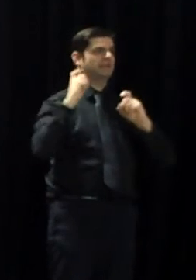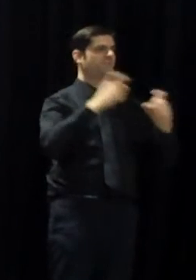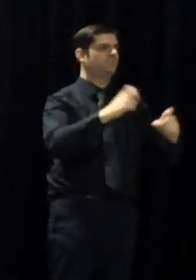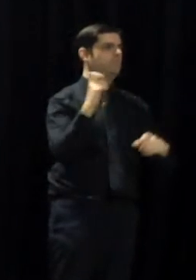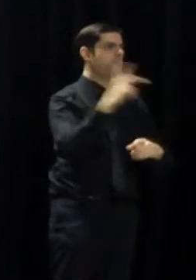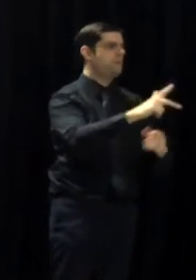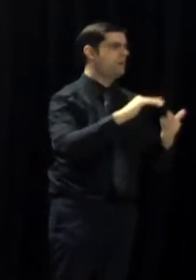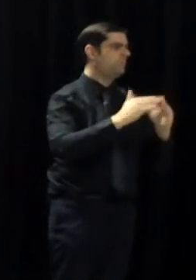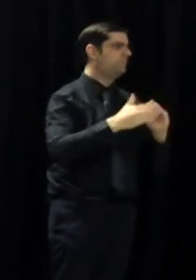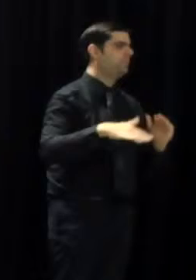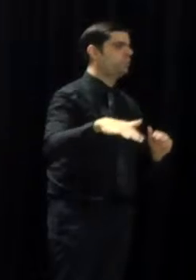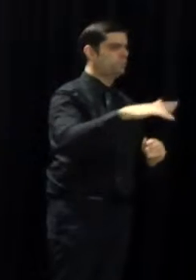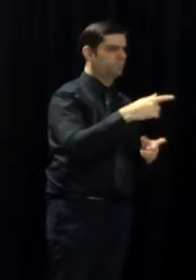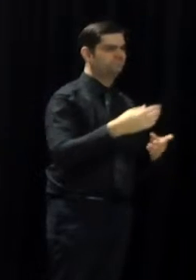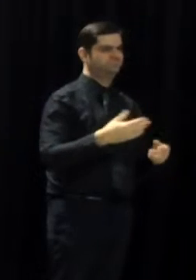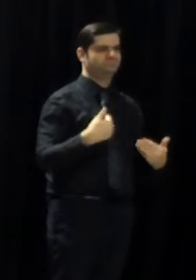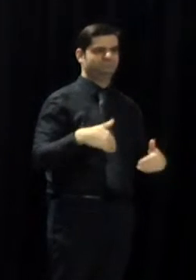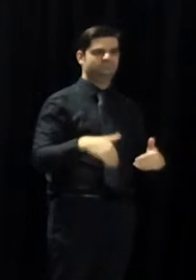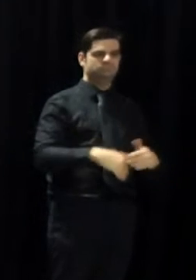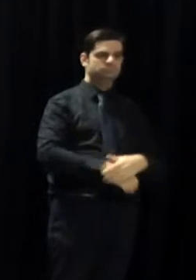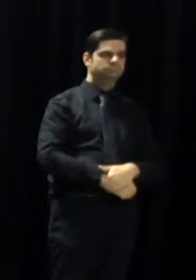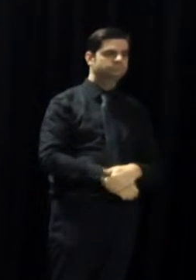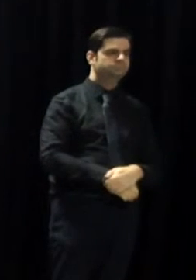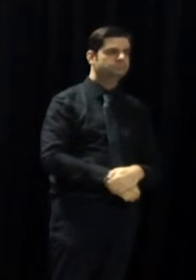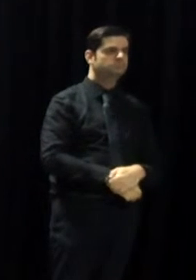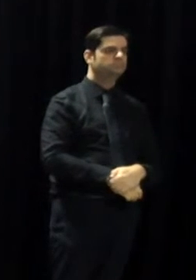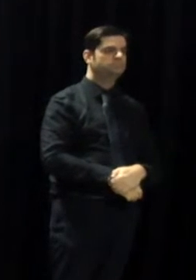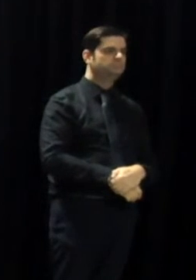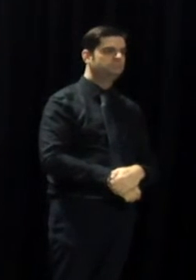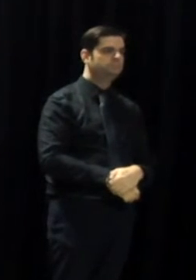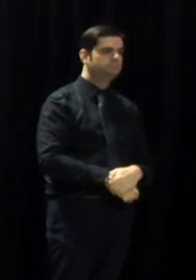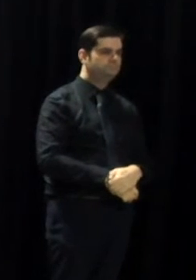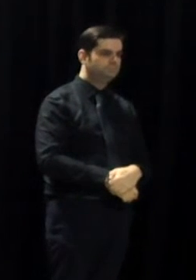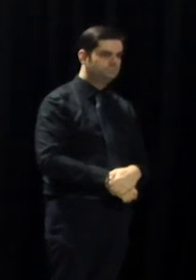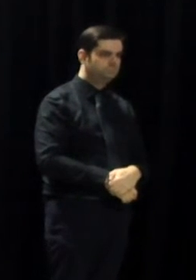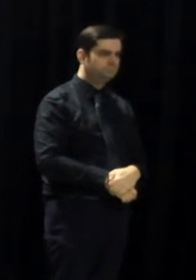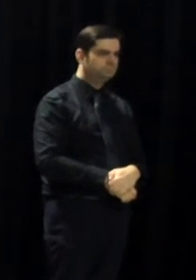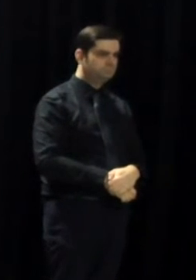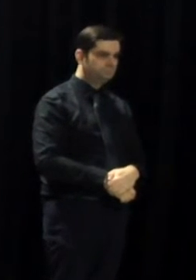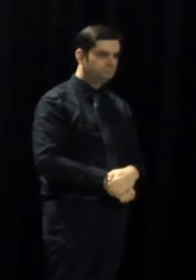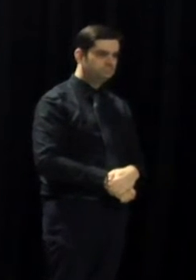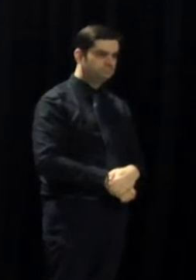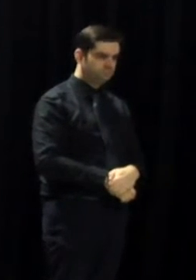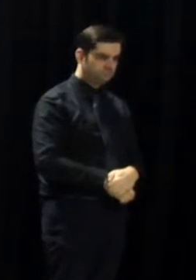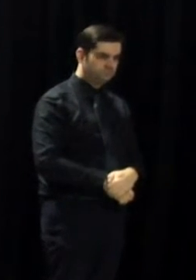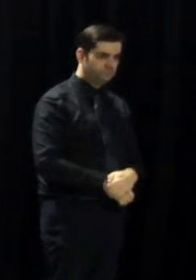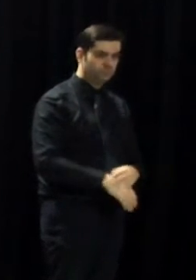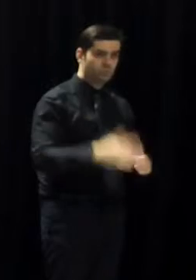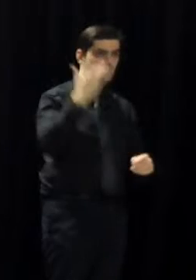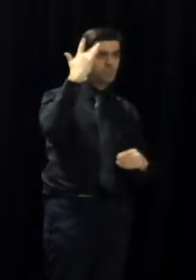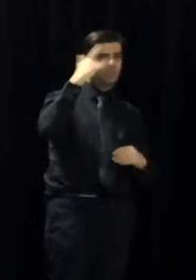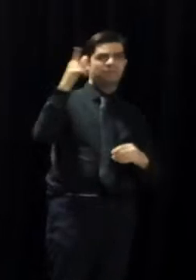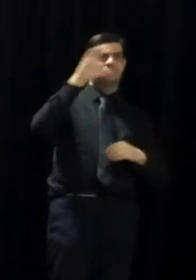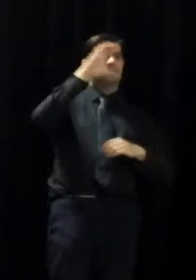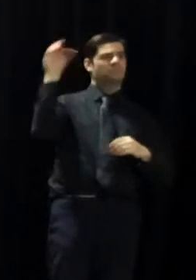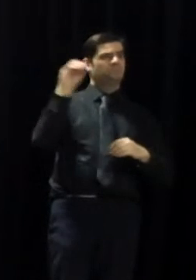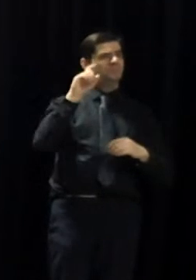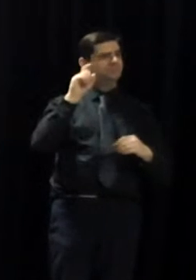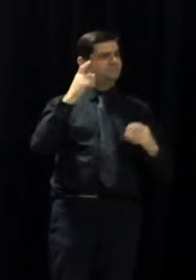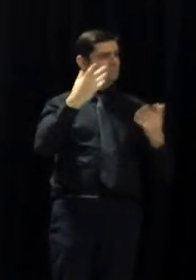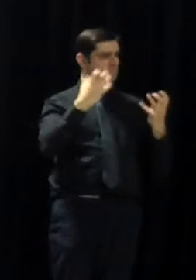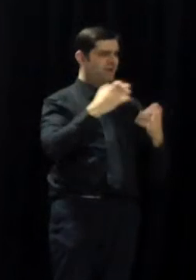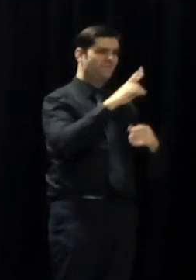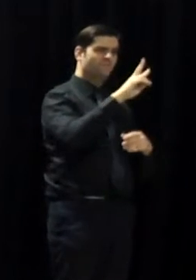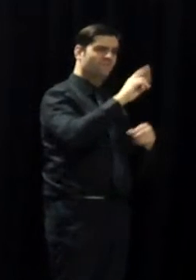business, we need to crush this virus. And so this helps the more we can beef up our